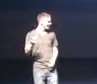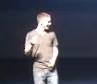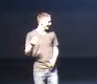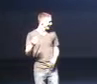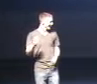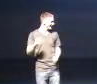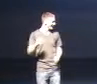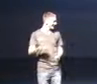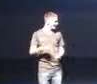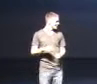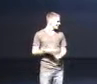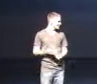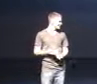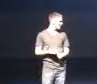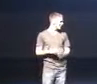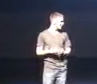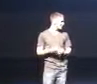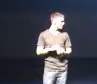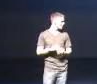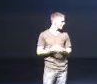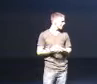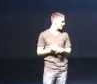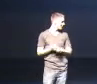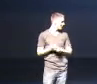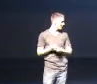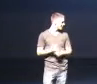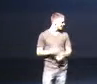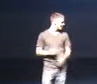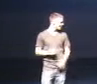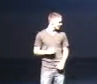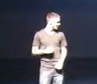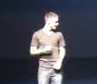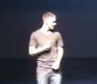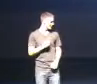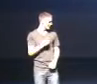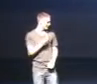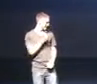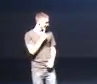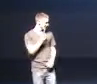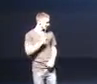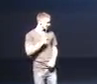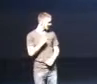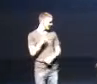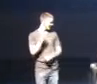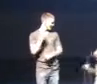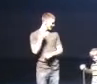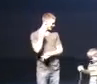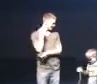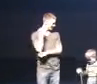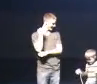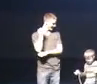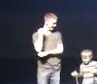with his ball and bat, says I am the greatest